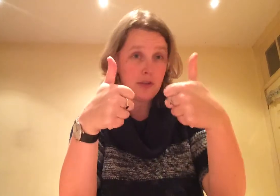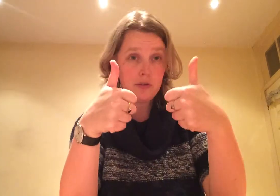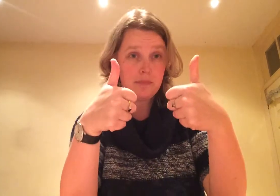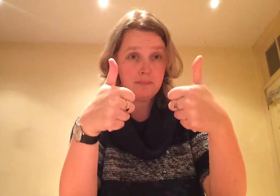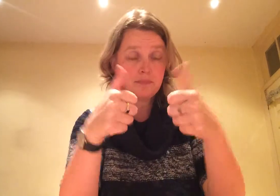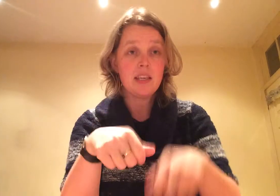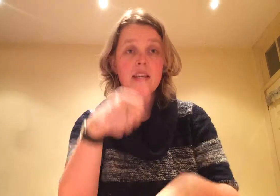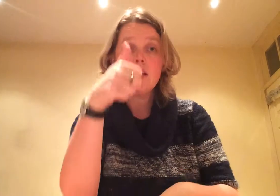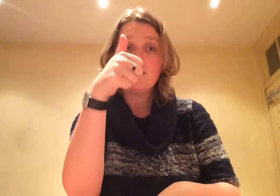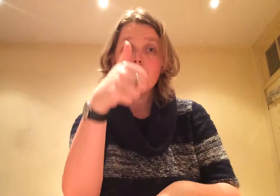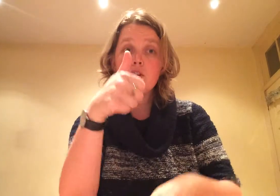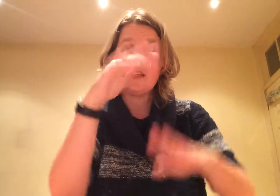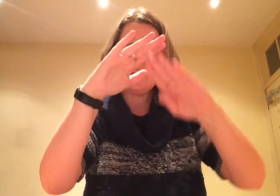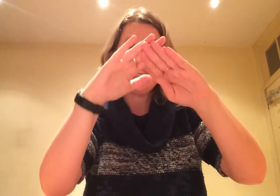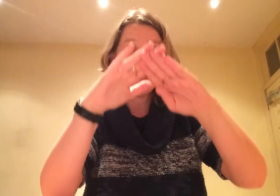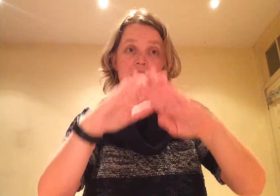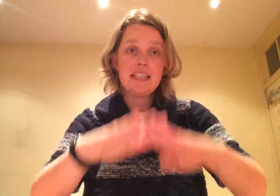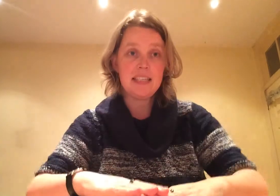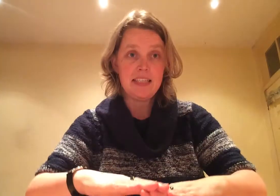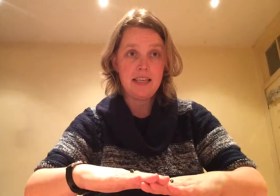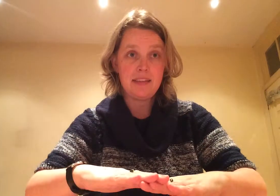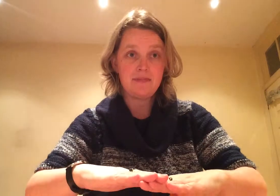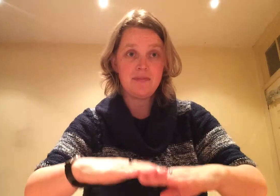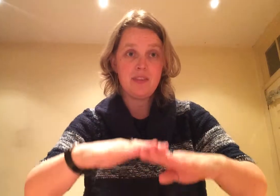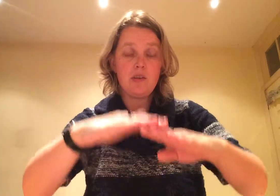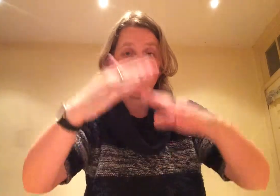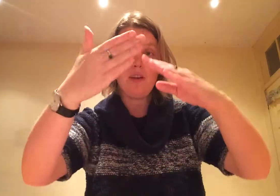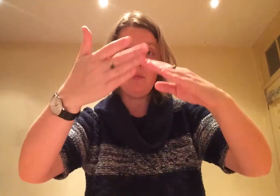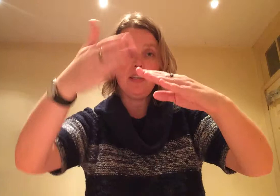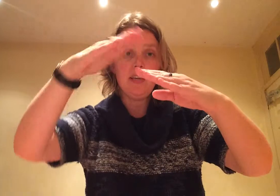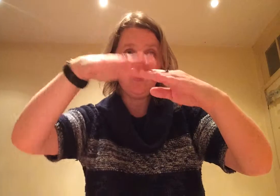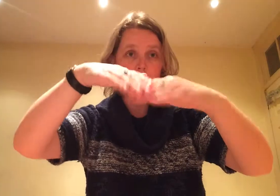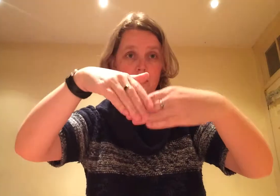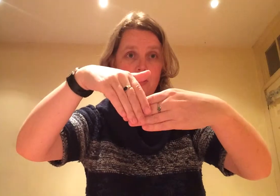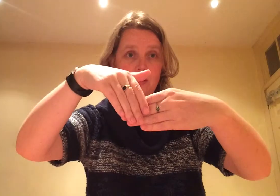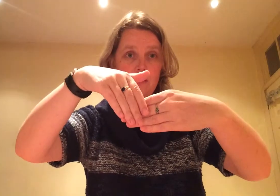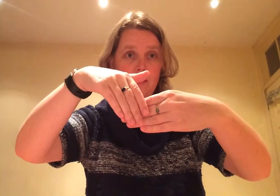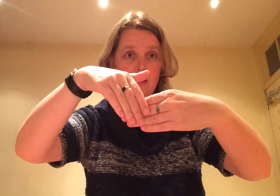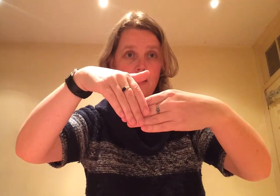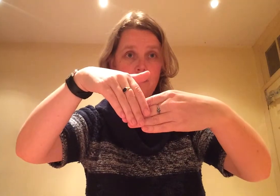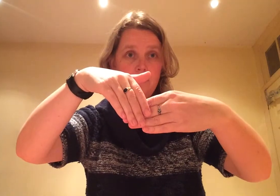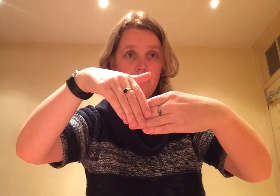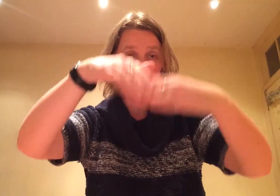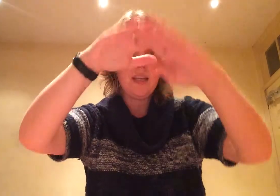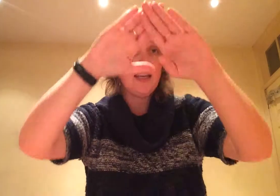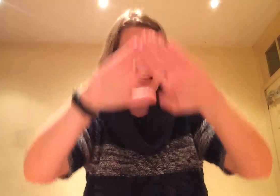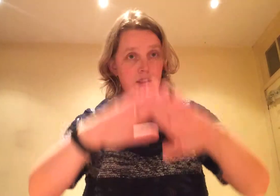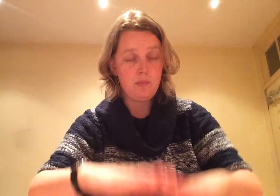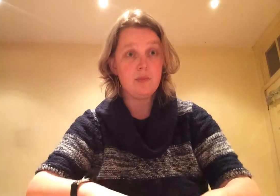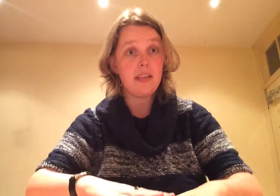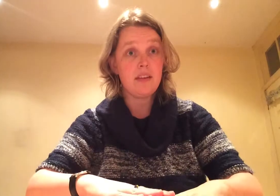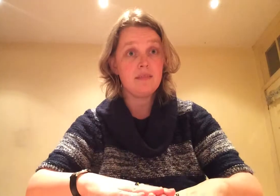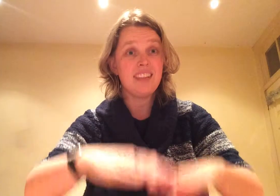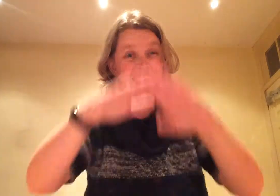good. Good sitting. So you put your one hand on top of each other like that, and you just move down, like